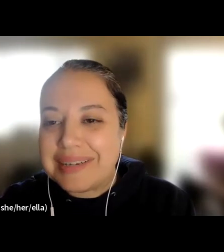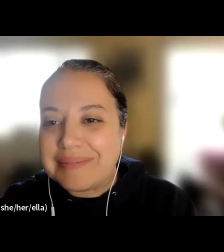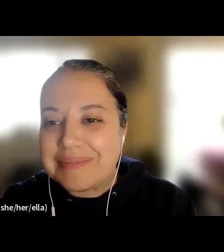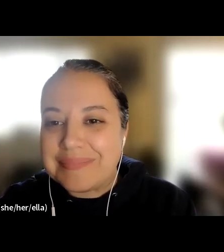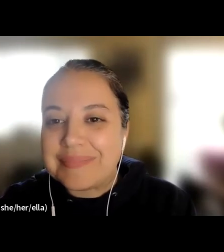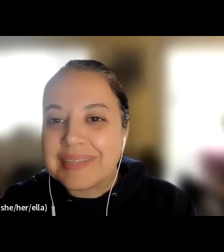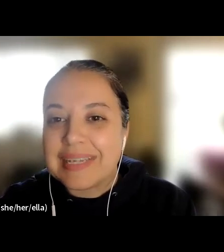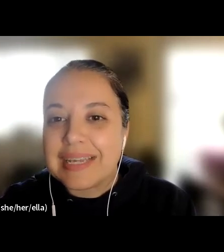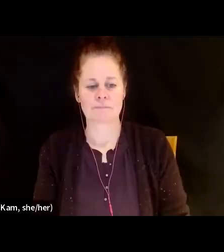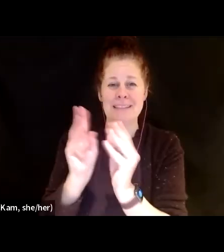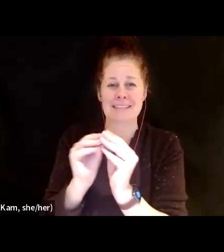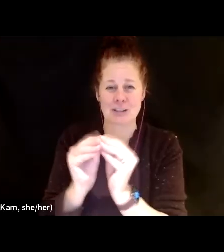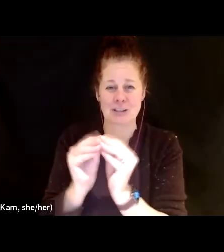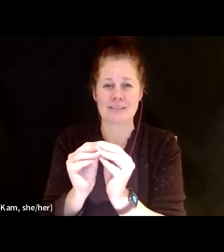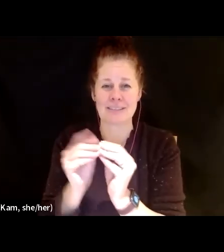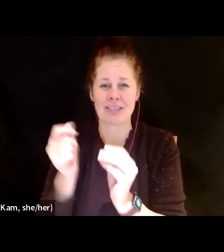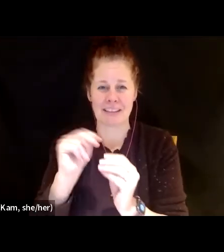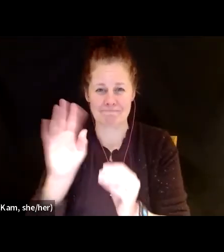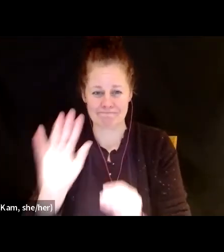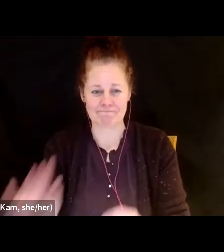flexibility. And